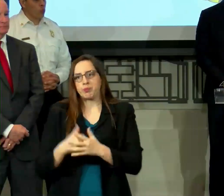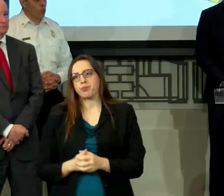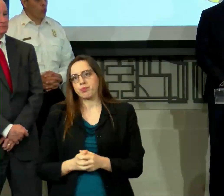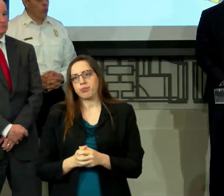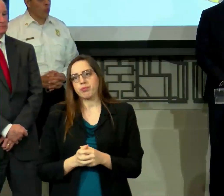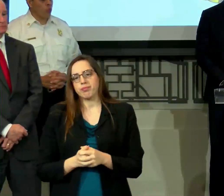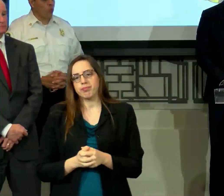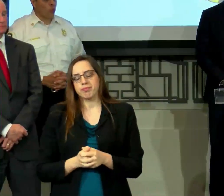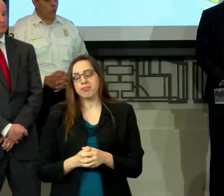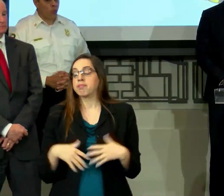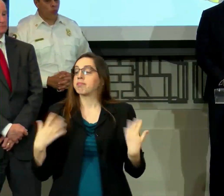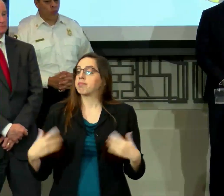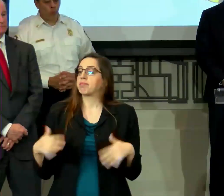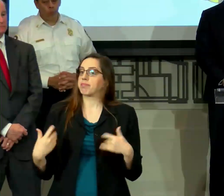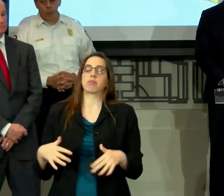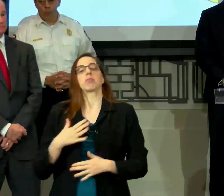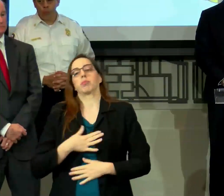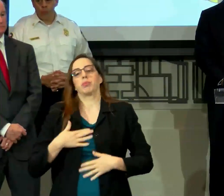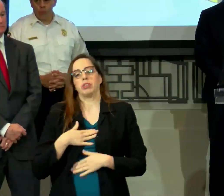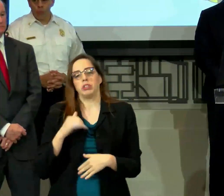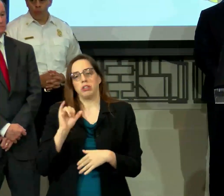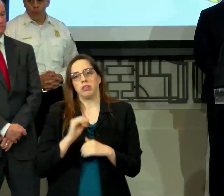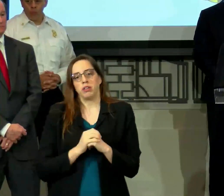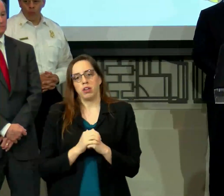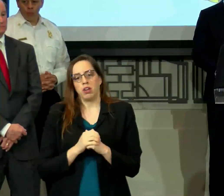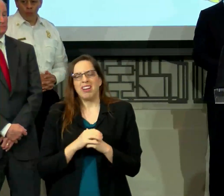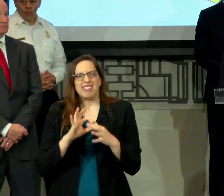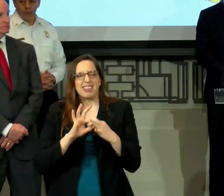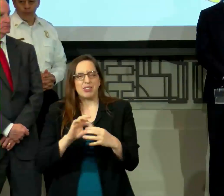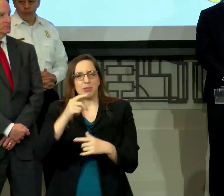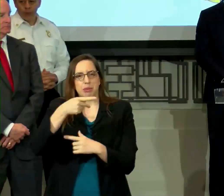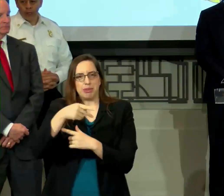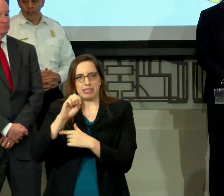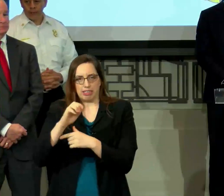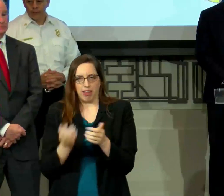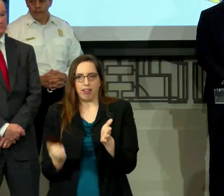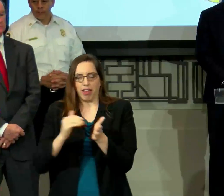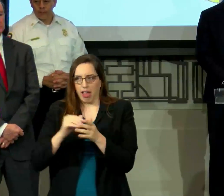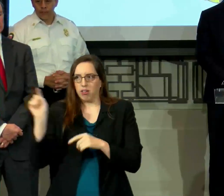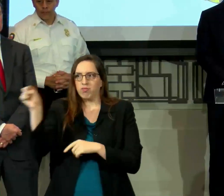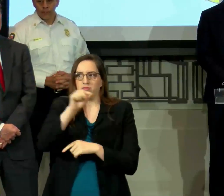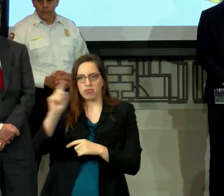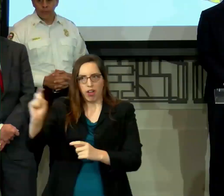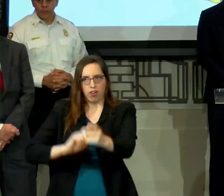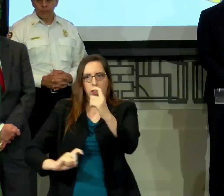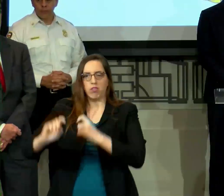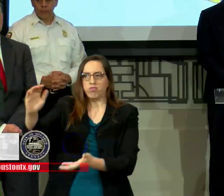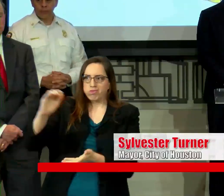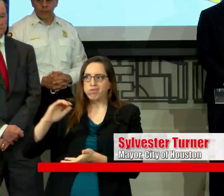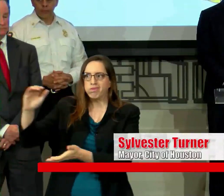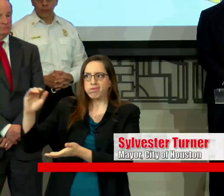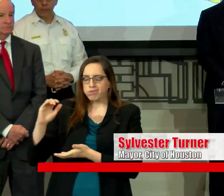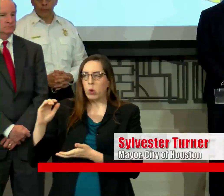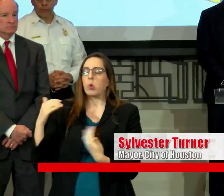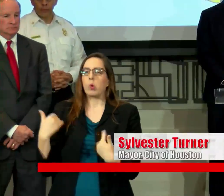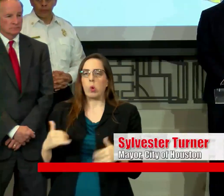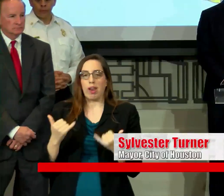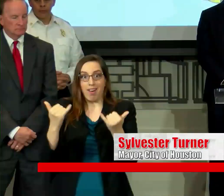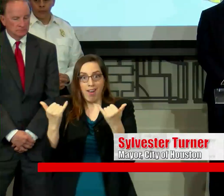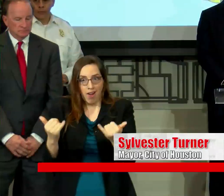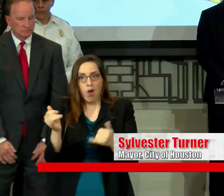Certainly want to appreciate that. And with respect to PPEs, in addition to that being donated, we have taken the steps to purchase